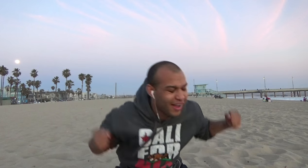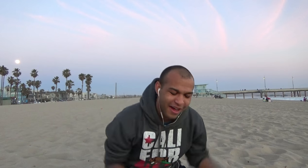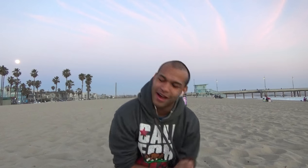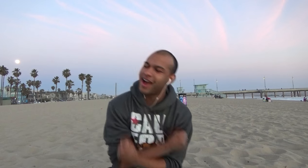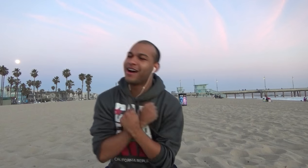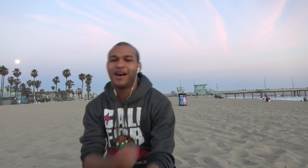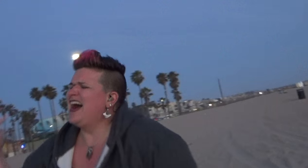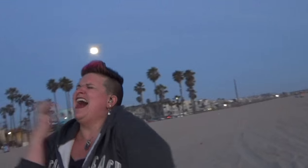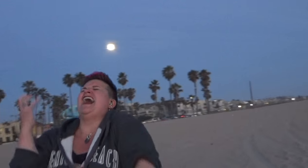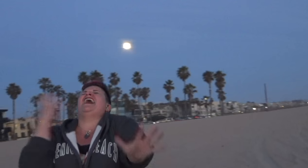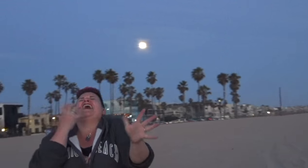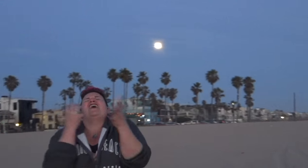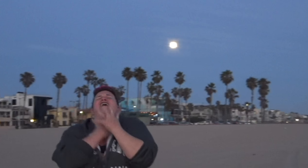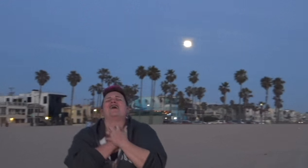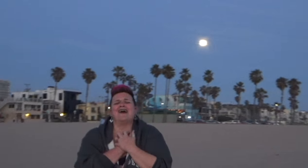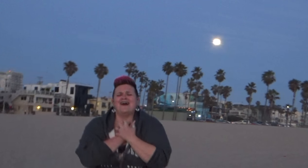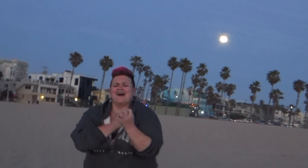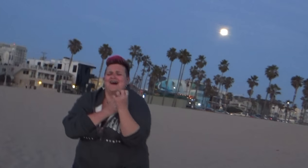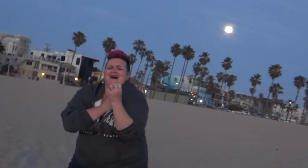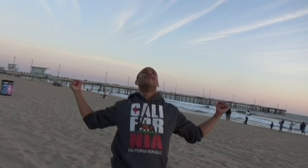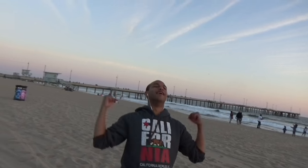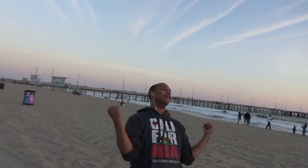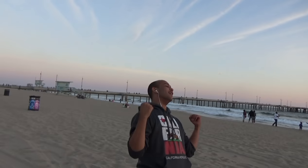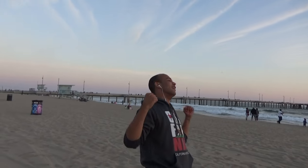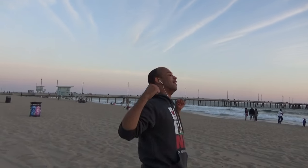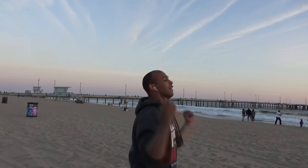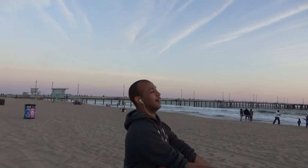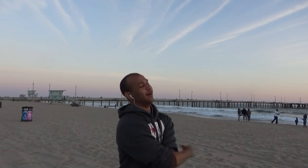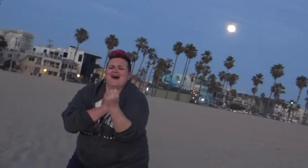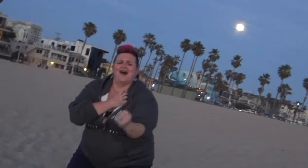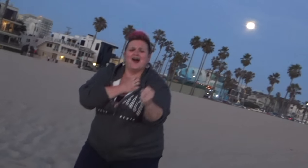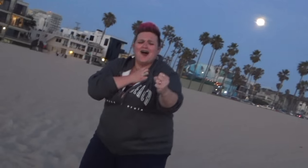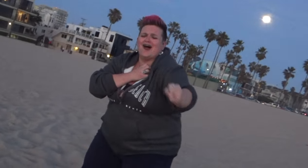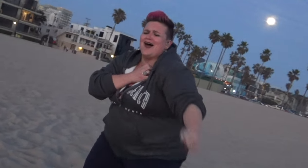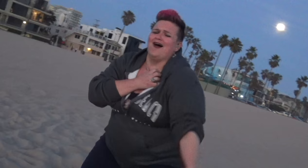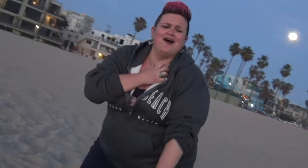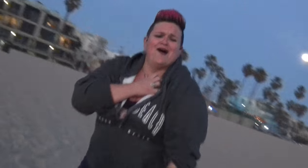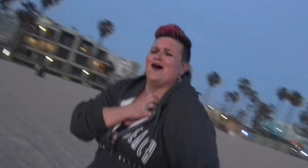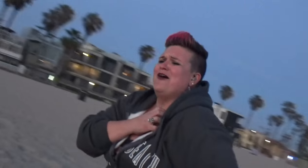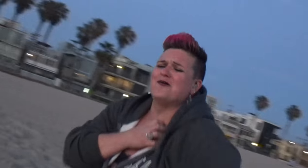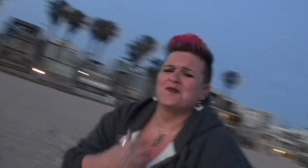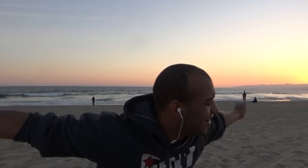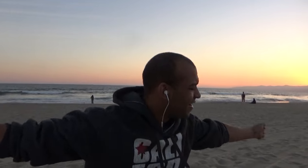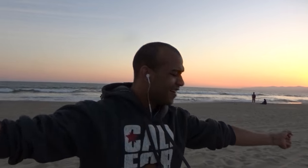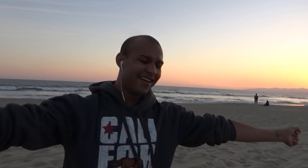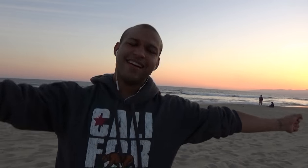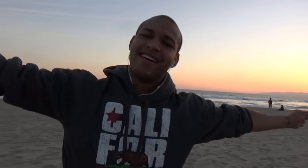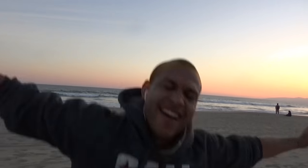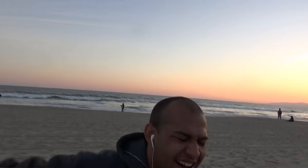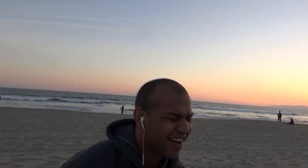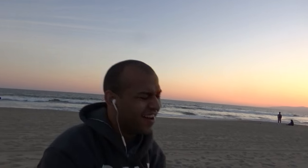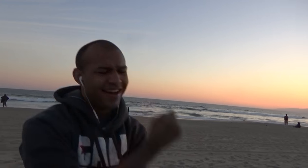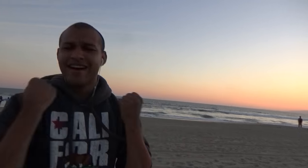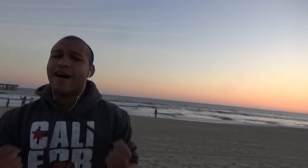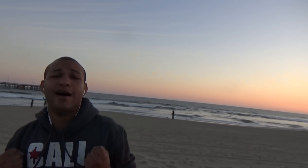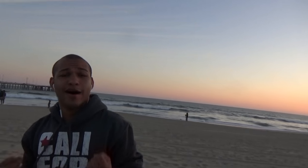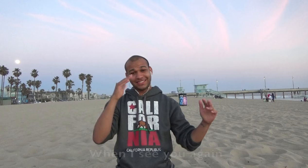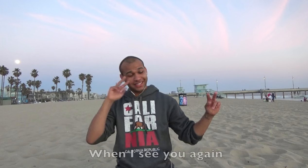I'll all when